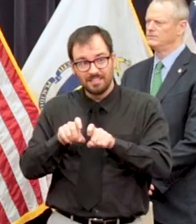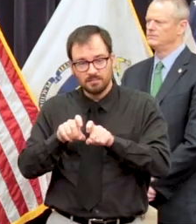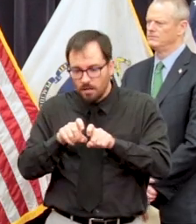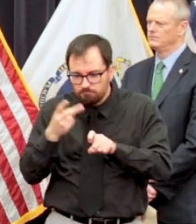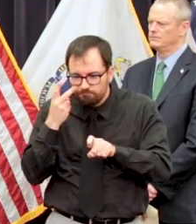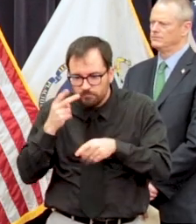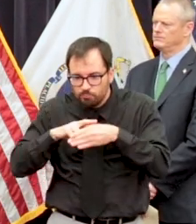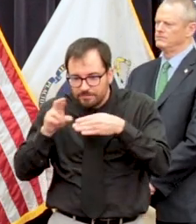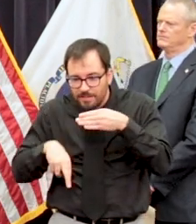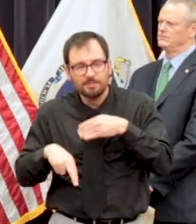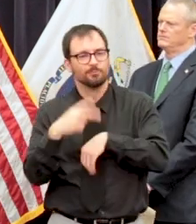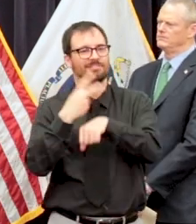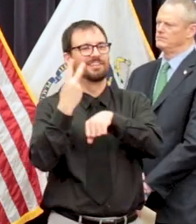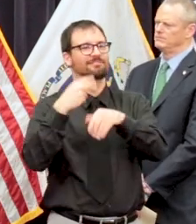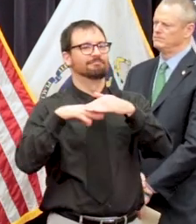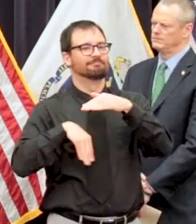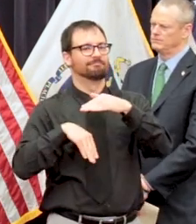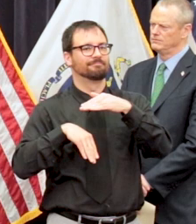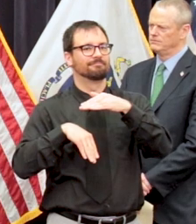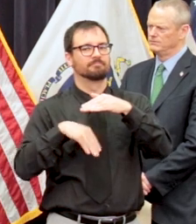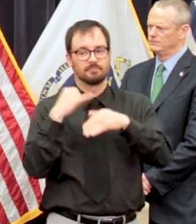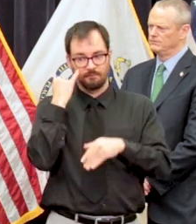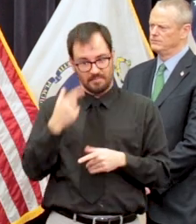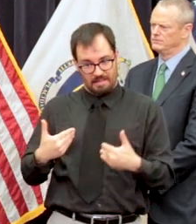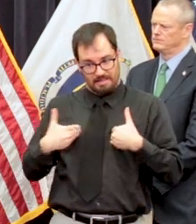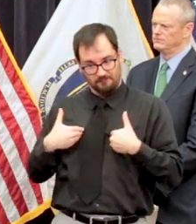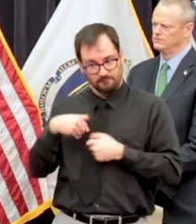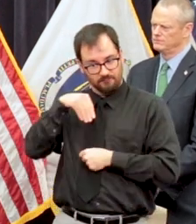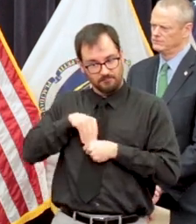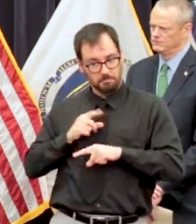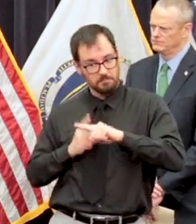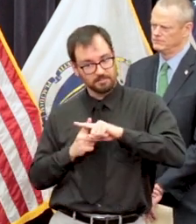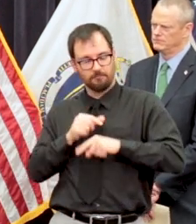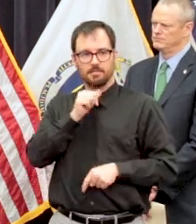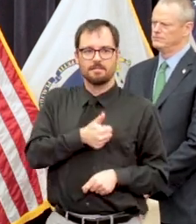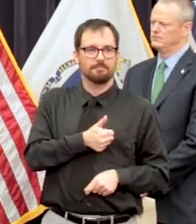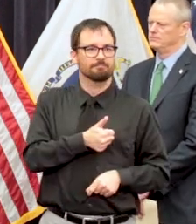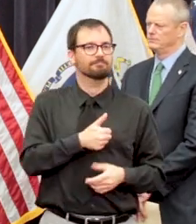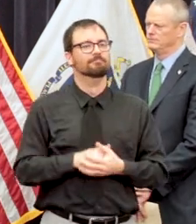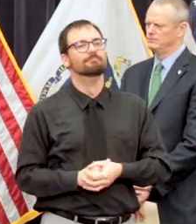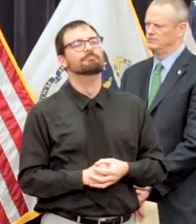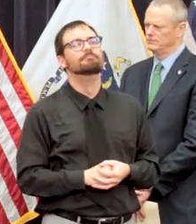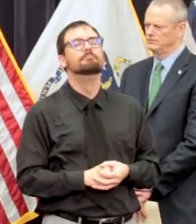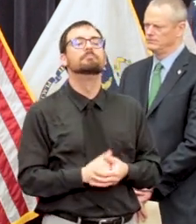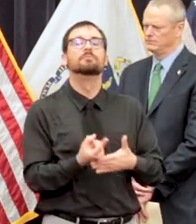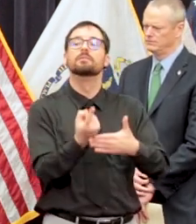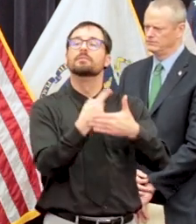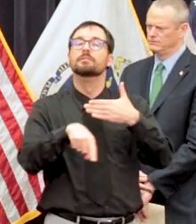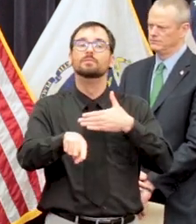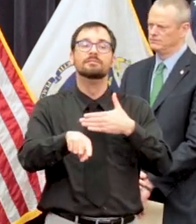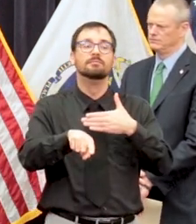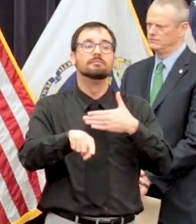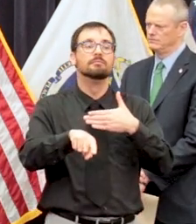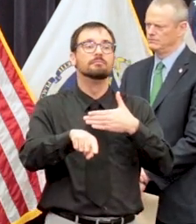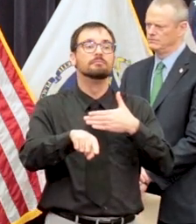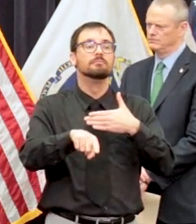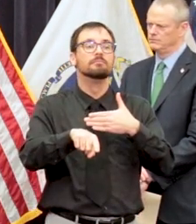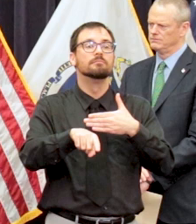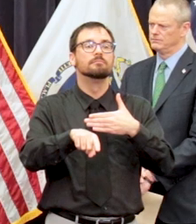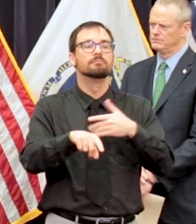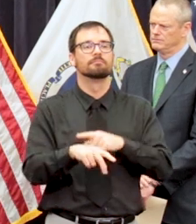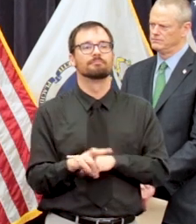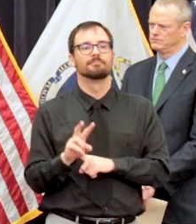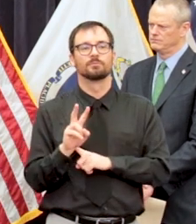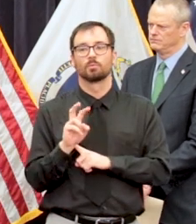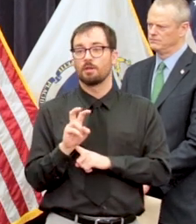actually be able to double the capacity of testing at our state lab from about 200 a day to 400 a day, with additional automation